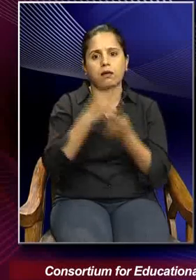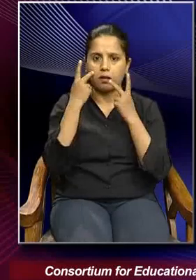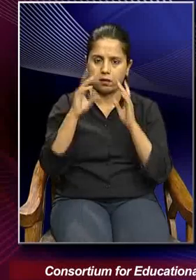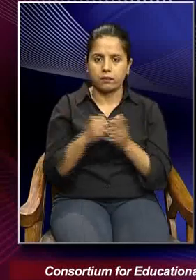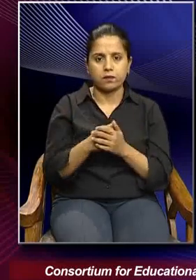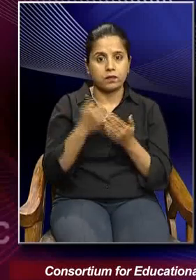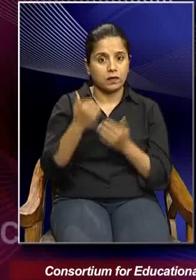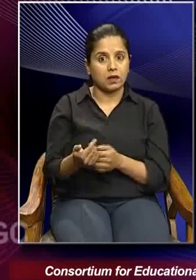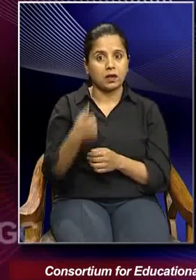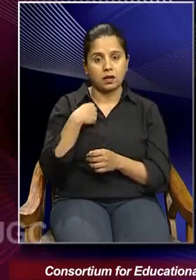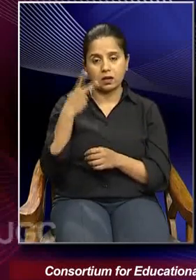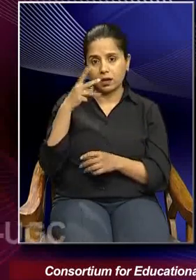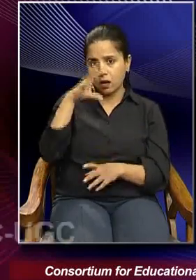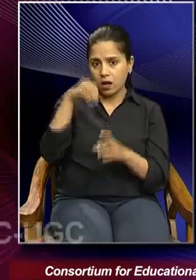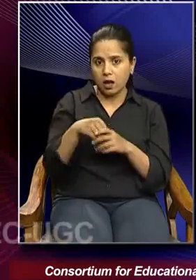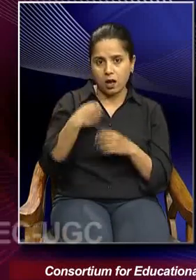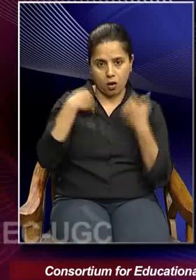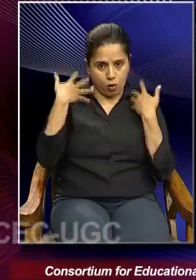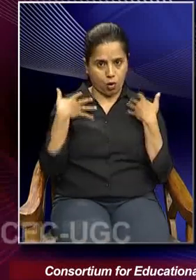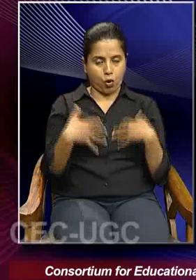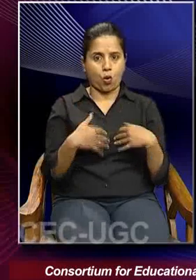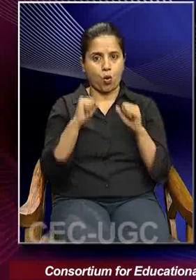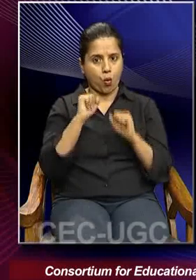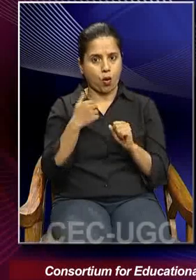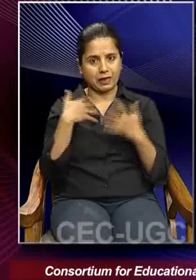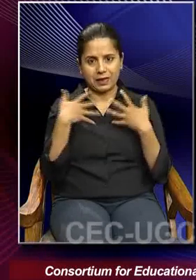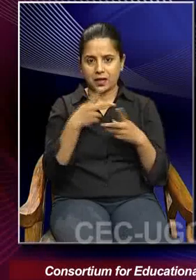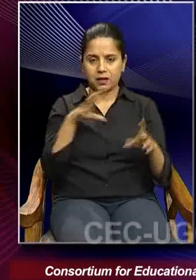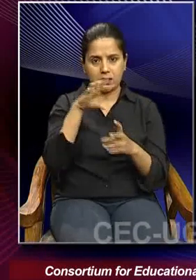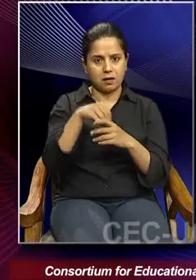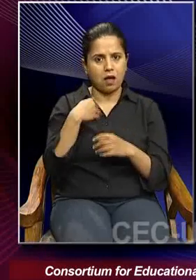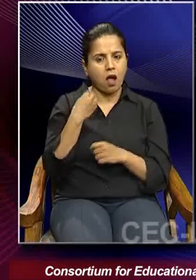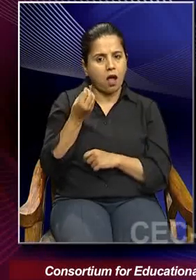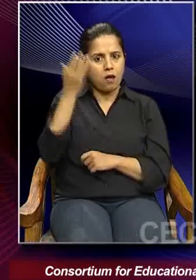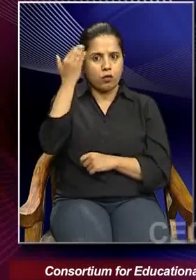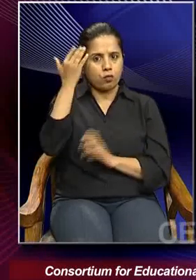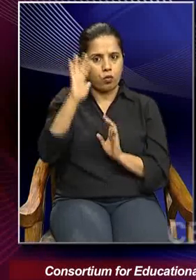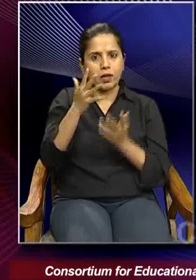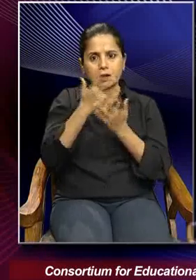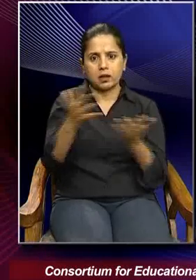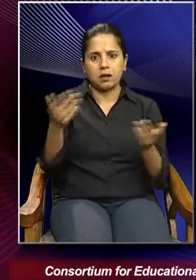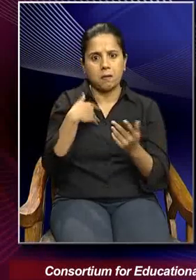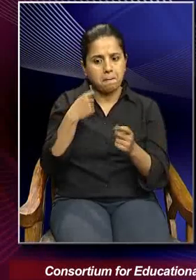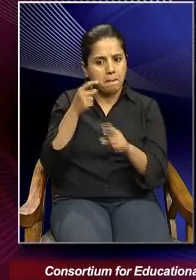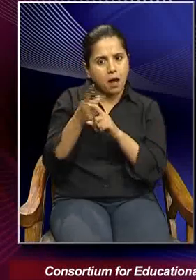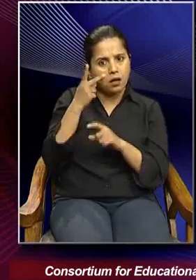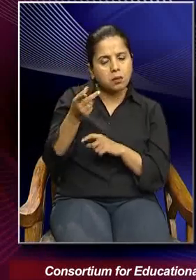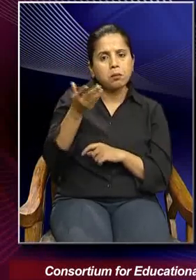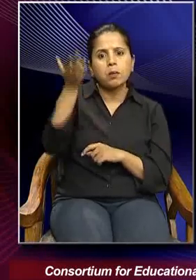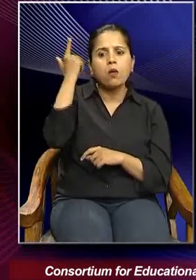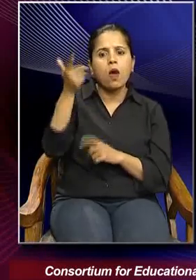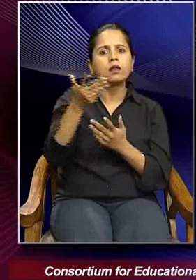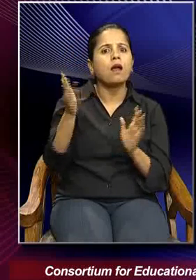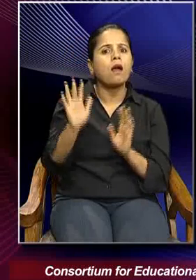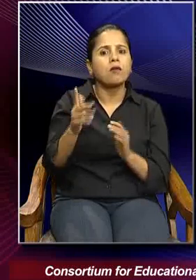Being an internal sense organ, it is aware of objects belonging to the past,